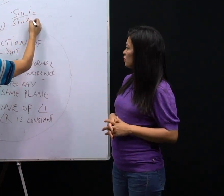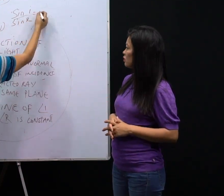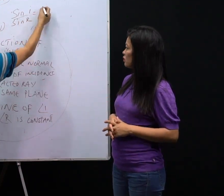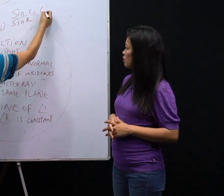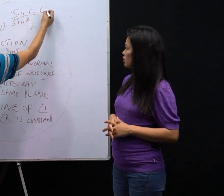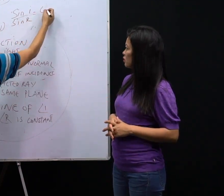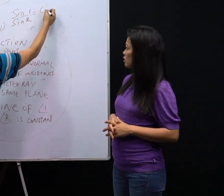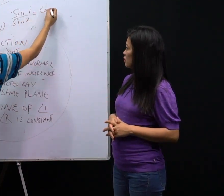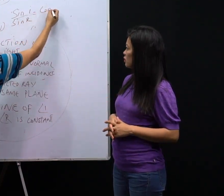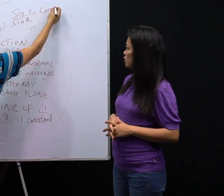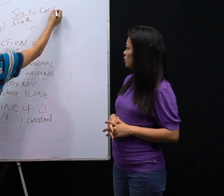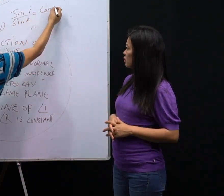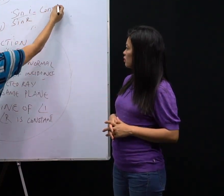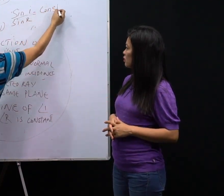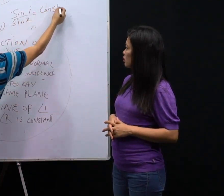R is constant.